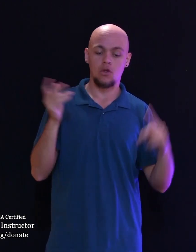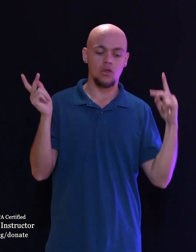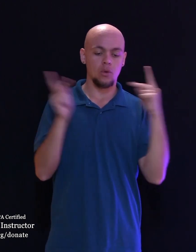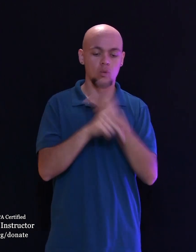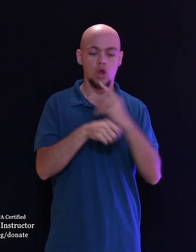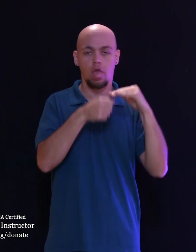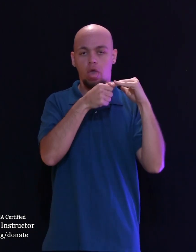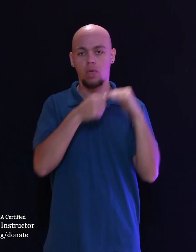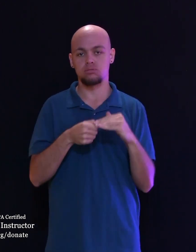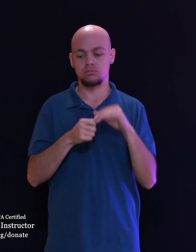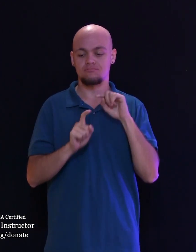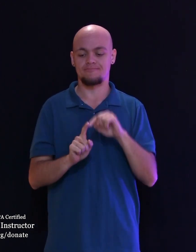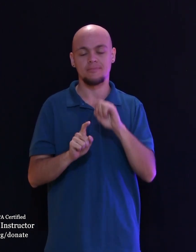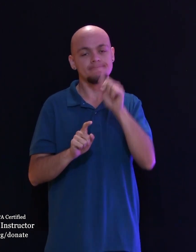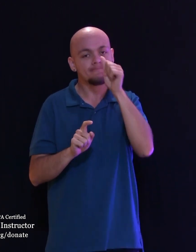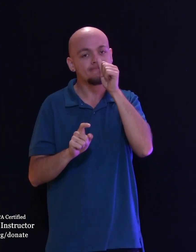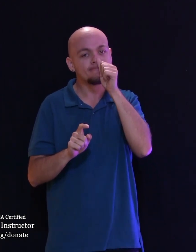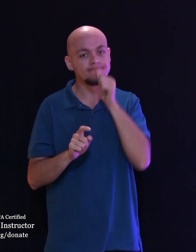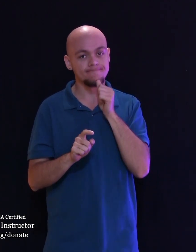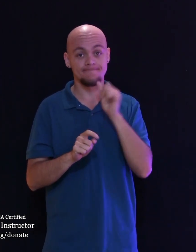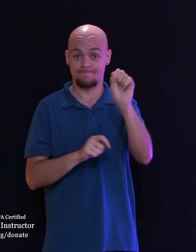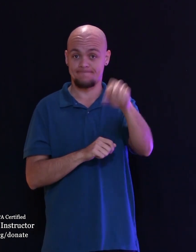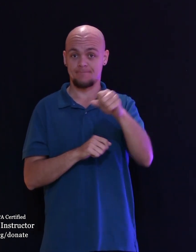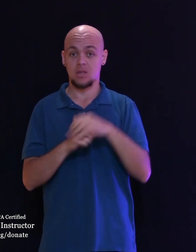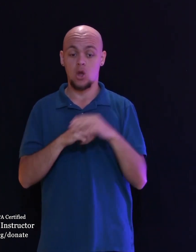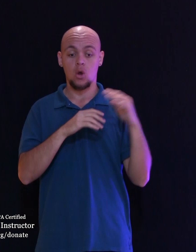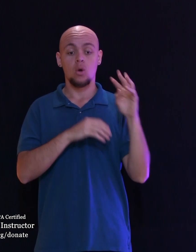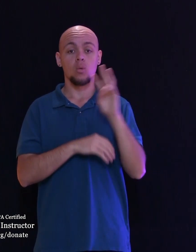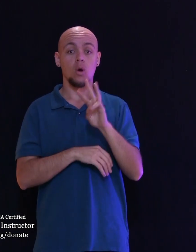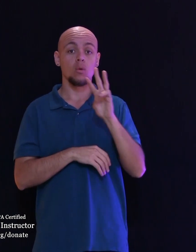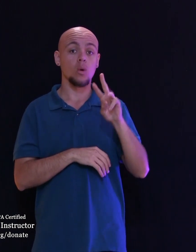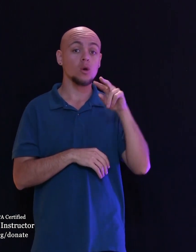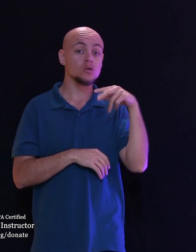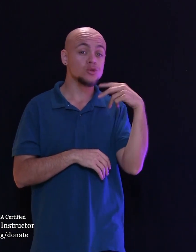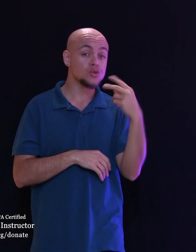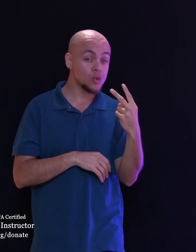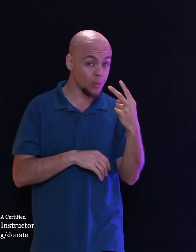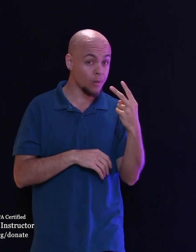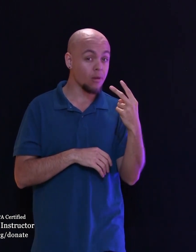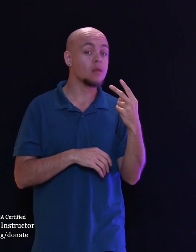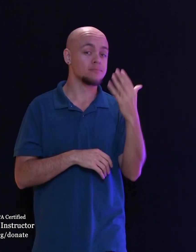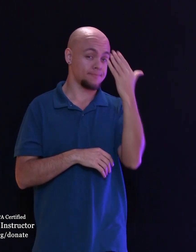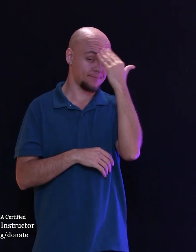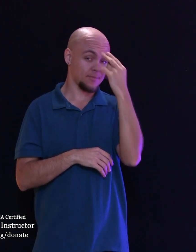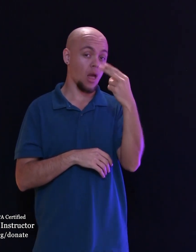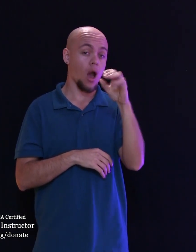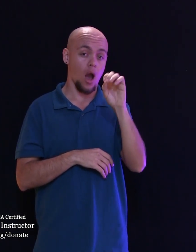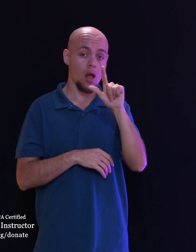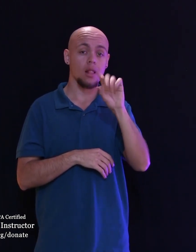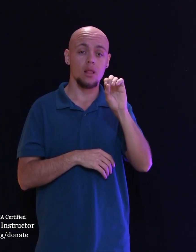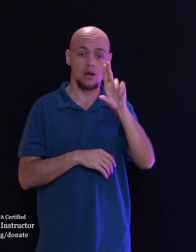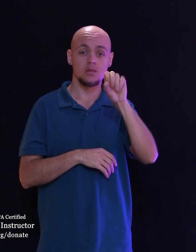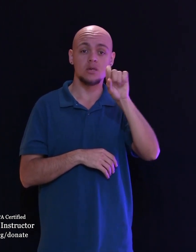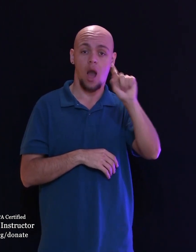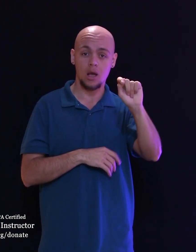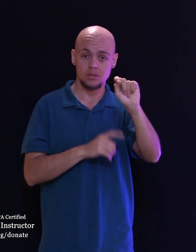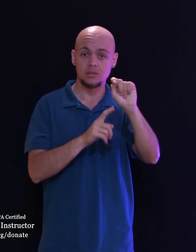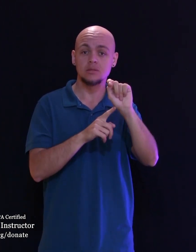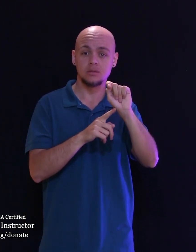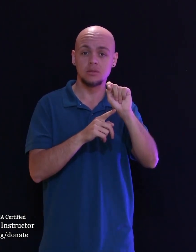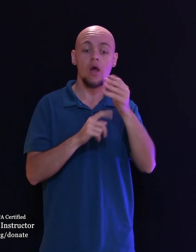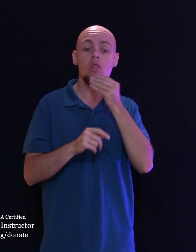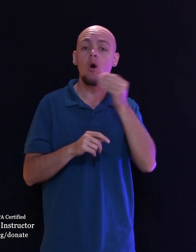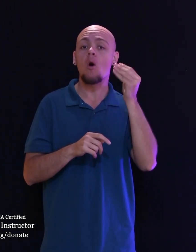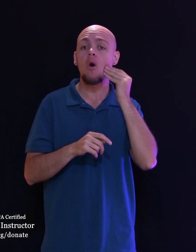worst persecution you can imagine. During World War II, the Holocaust. They lost their homeland. They were